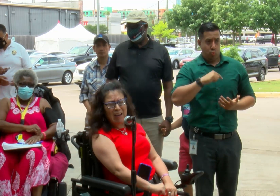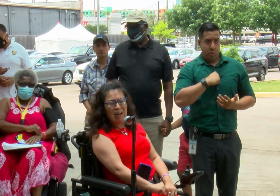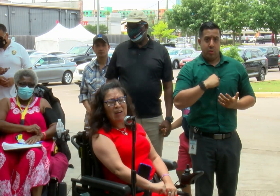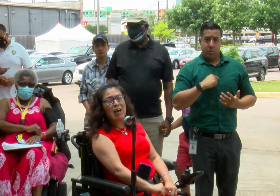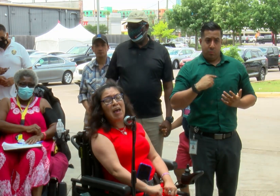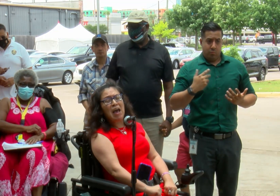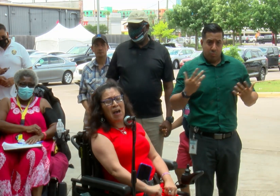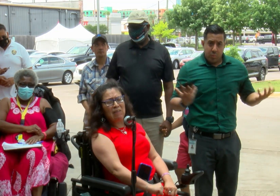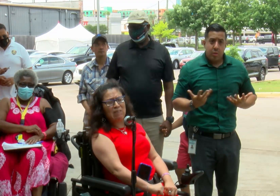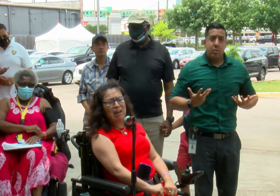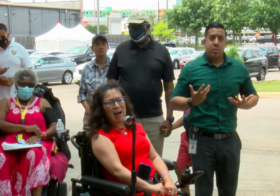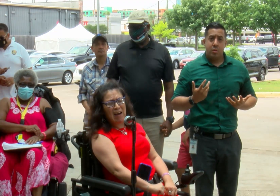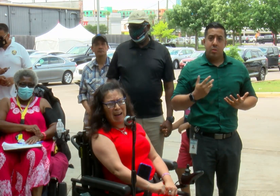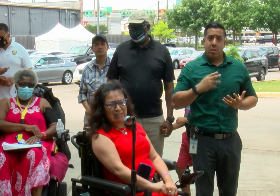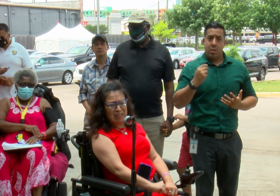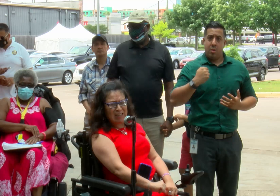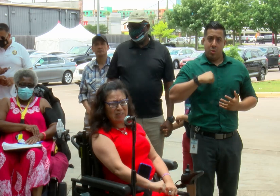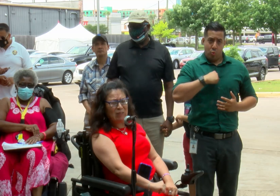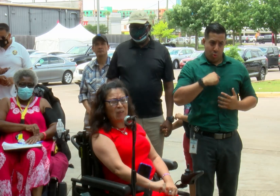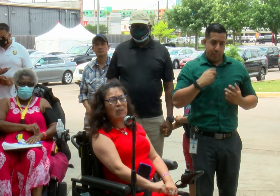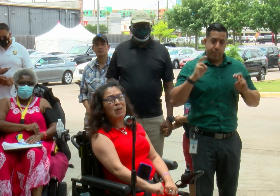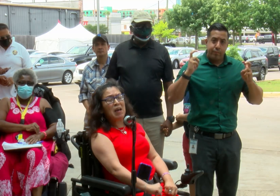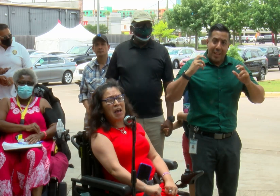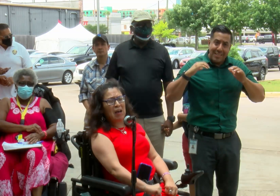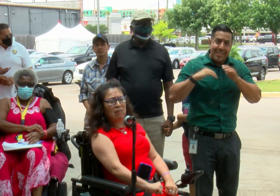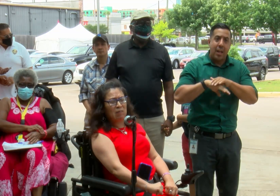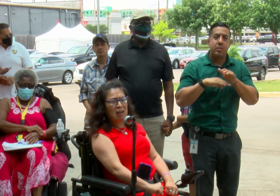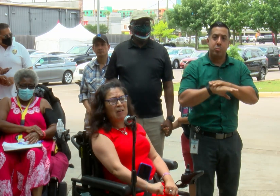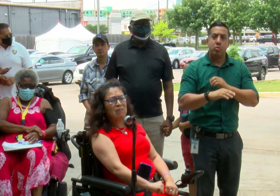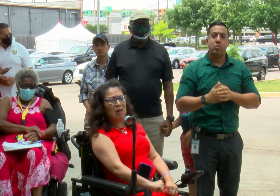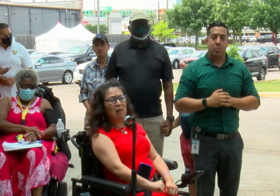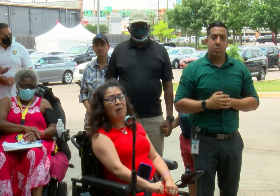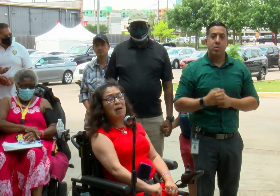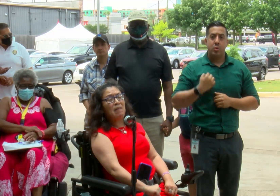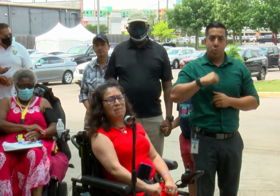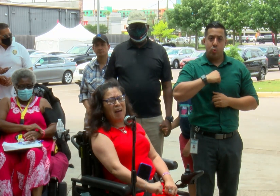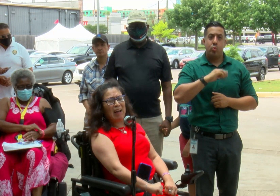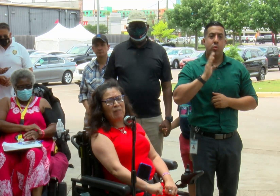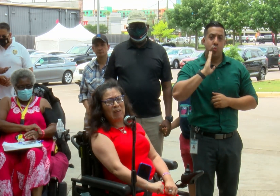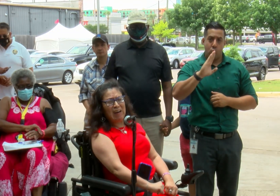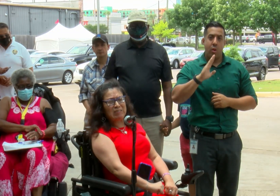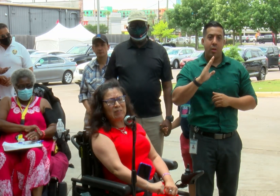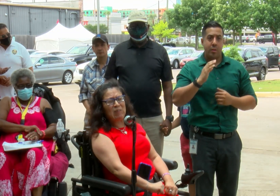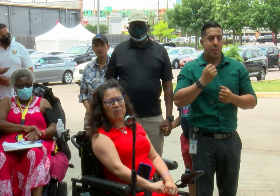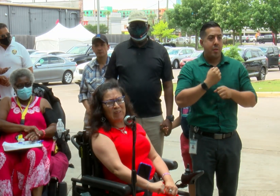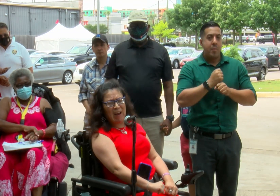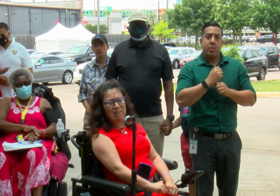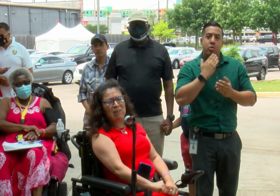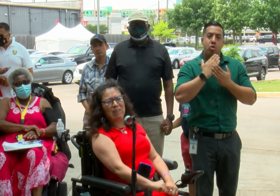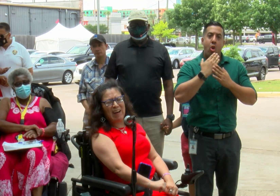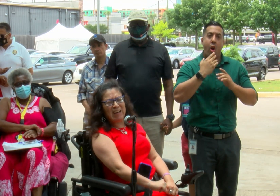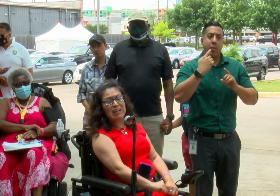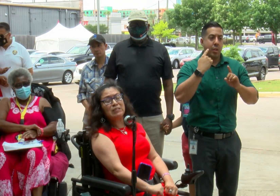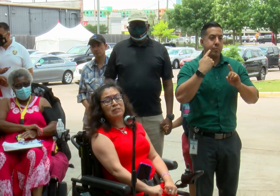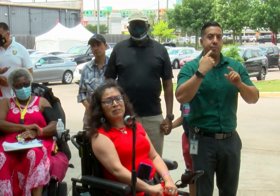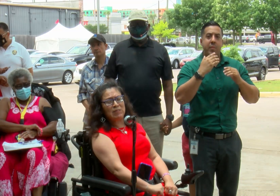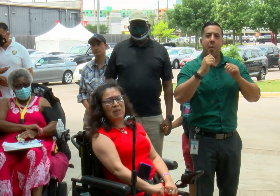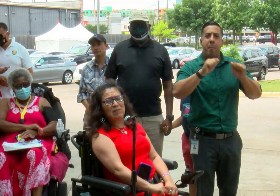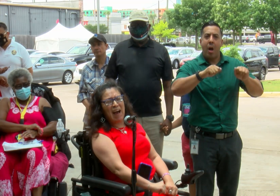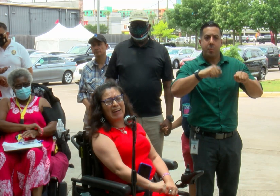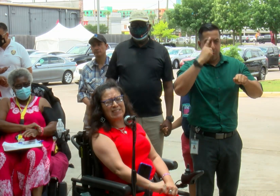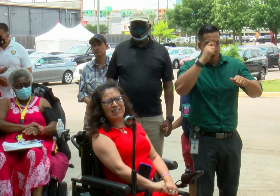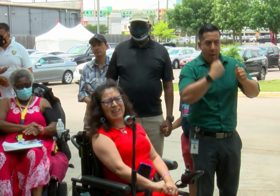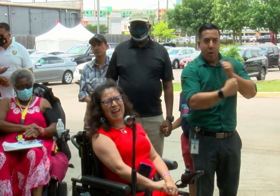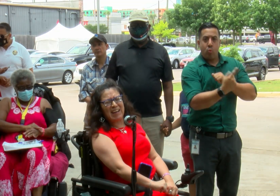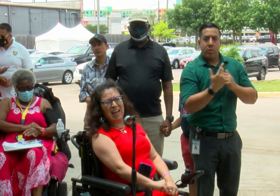are here and we are accessible, and we will make it possible for everybody to